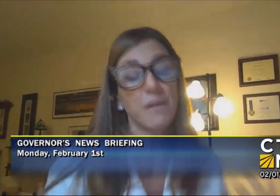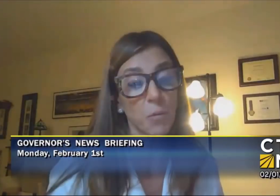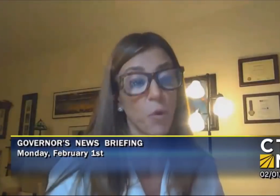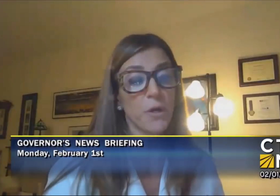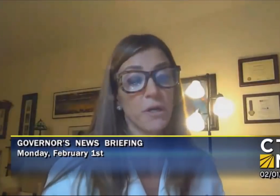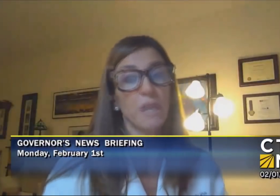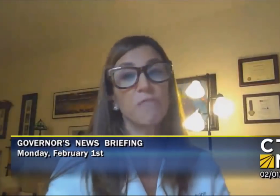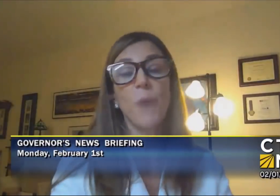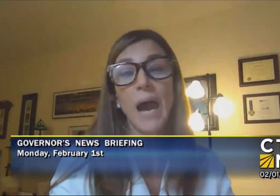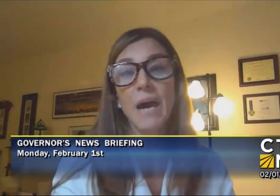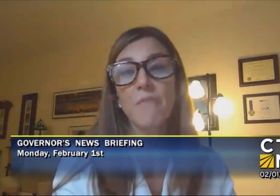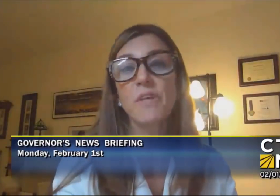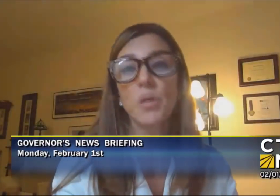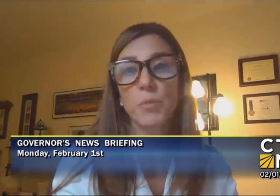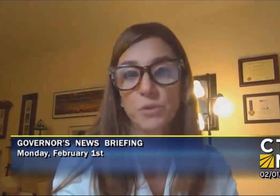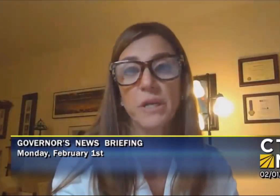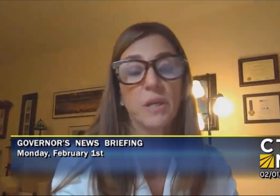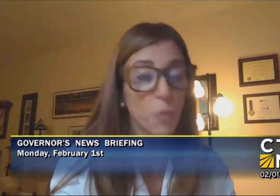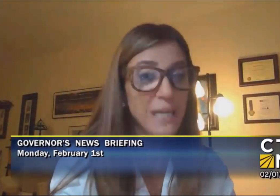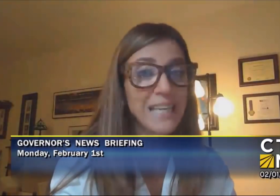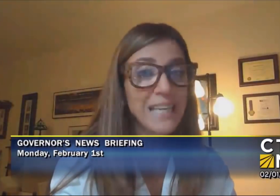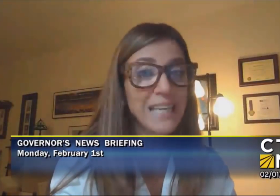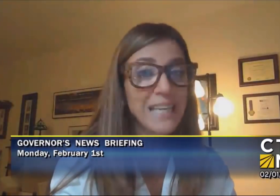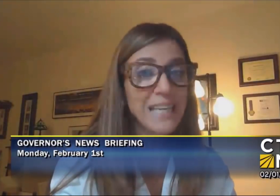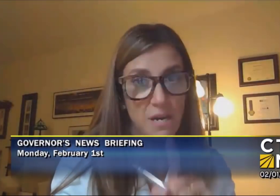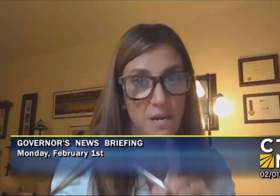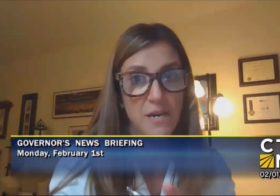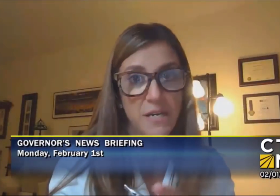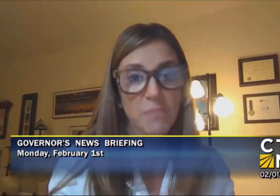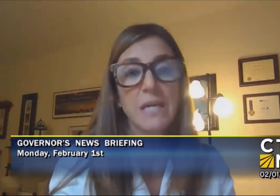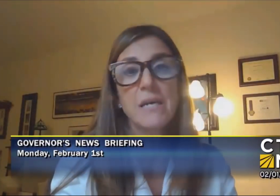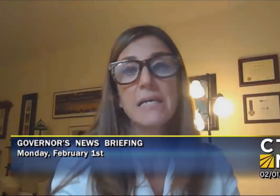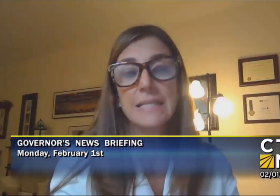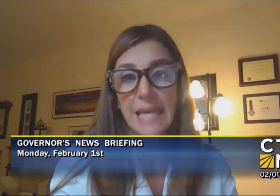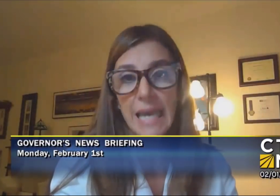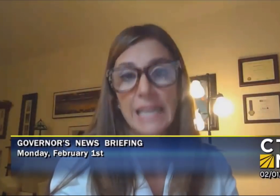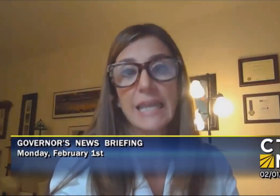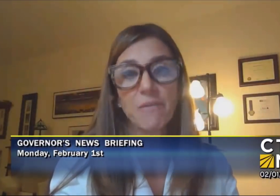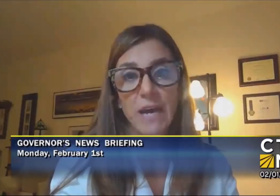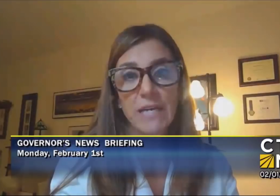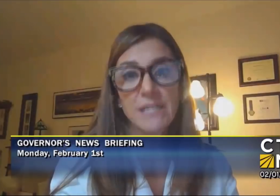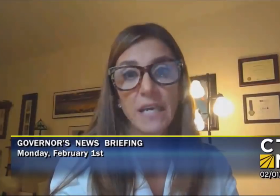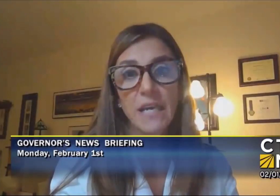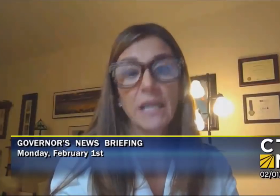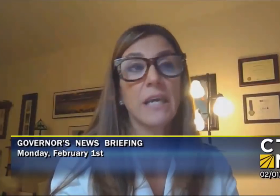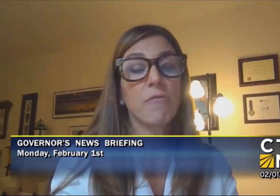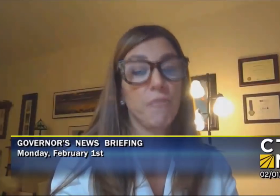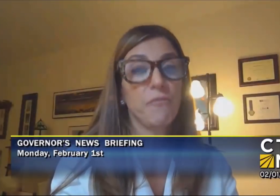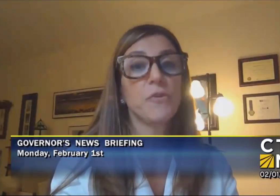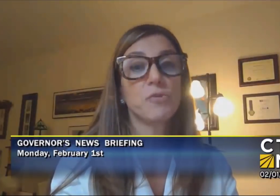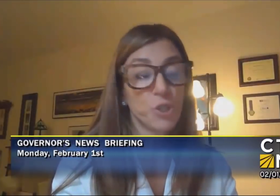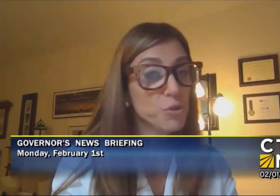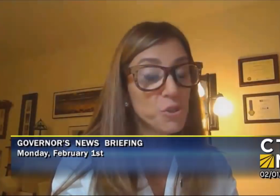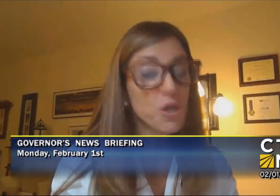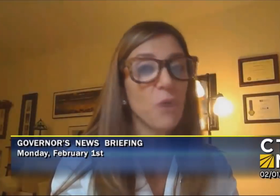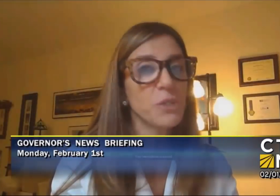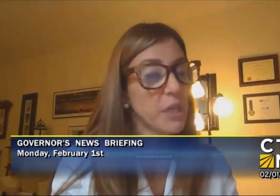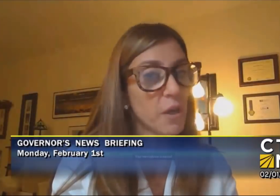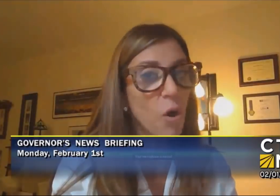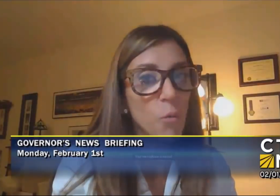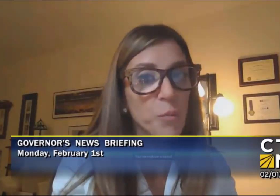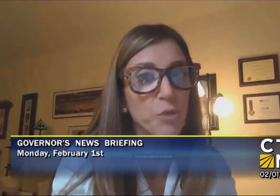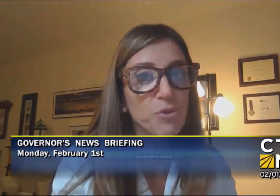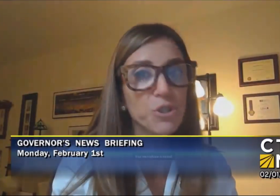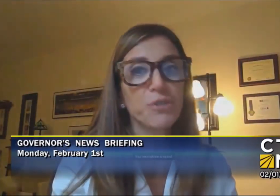do that. And very important, if you have the opportunity, when it is your time to get that vaccine, if you